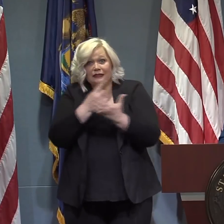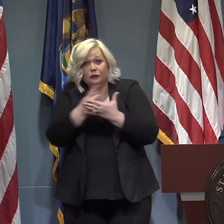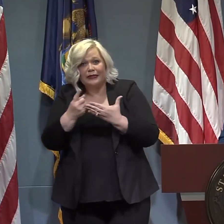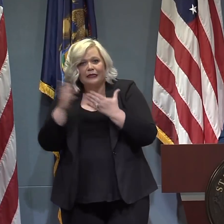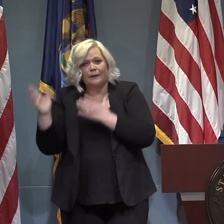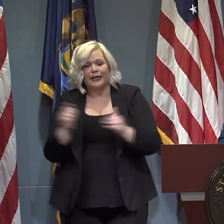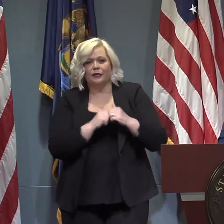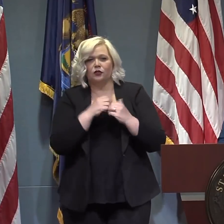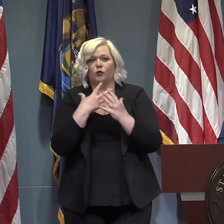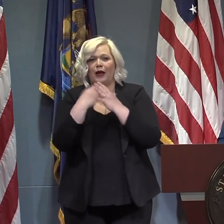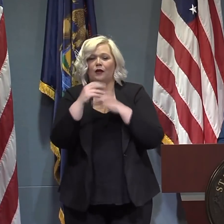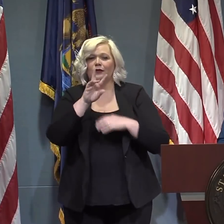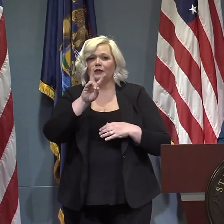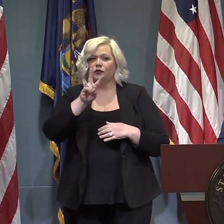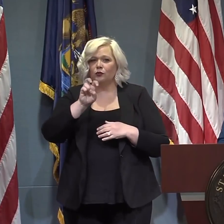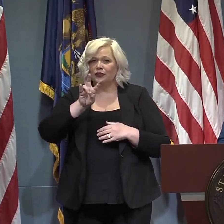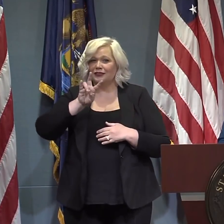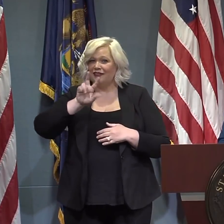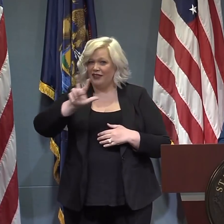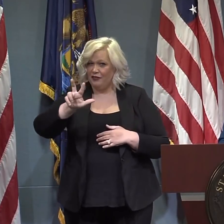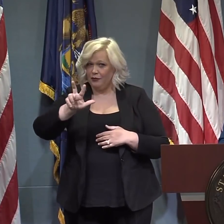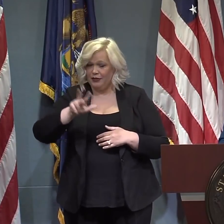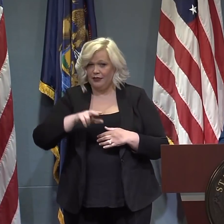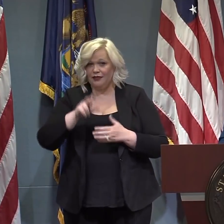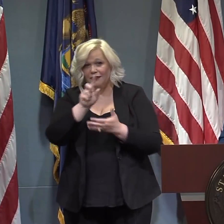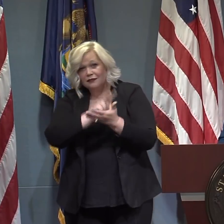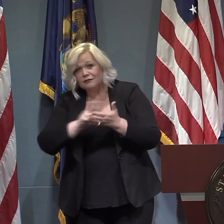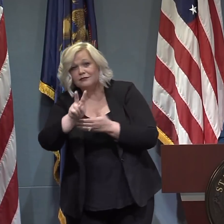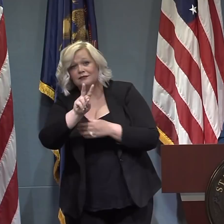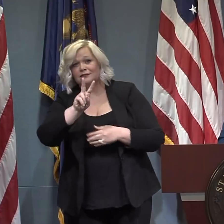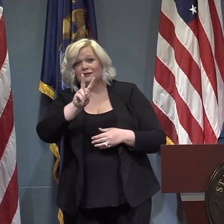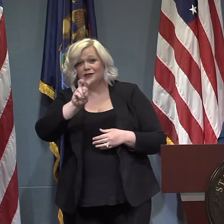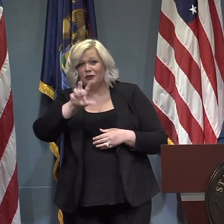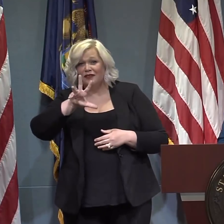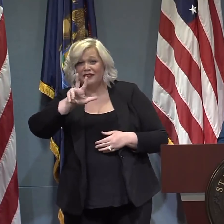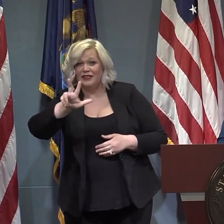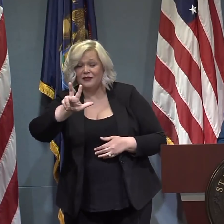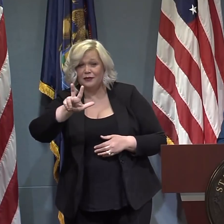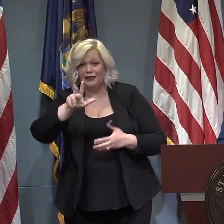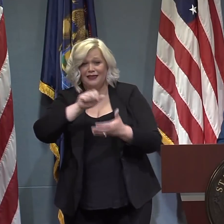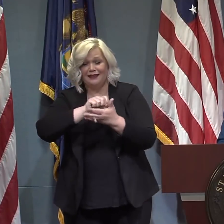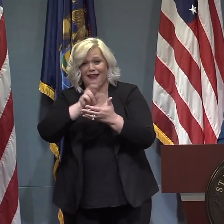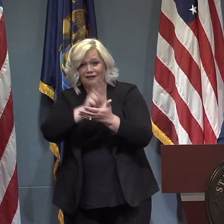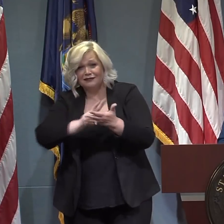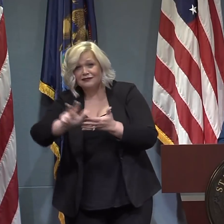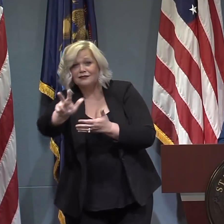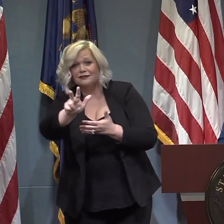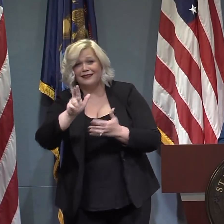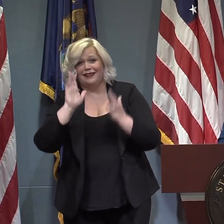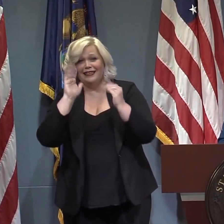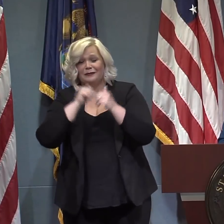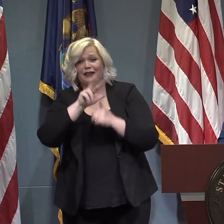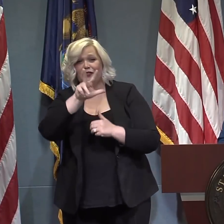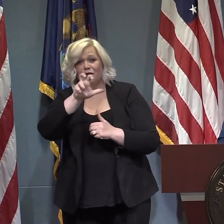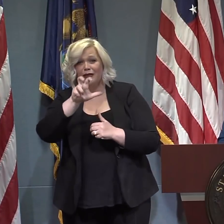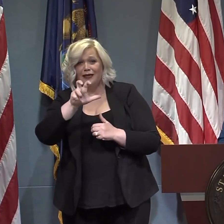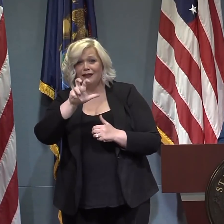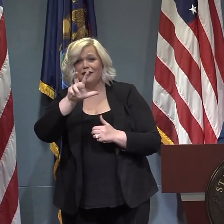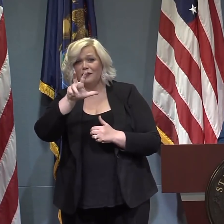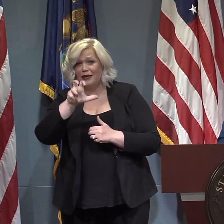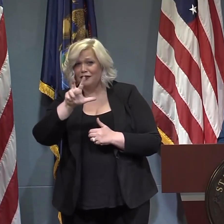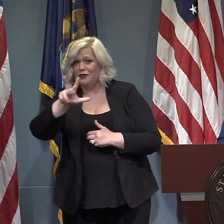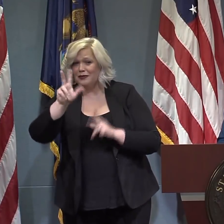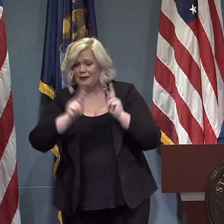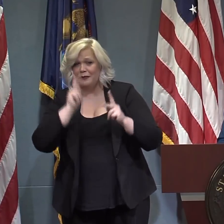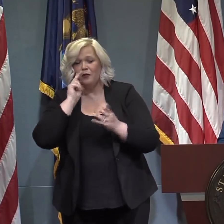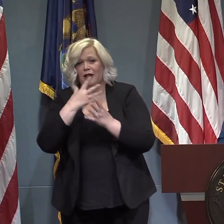paroles. Next week, they project 253. And the week of May 25th, they project 303. That